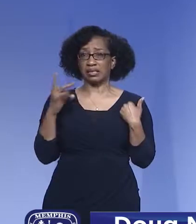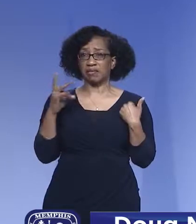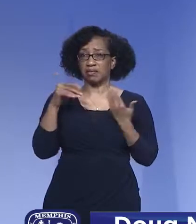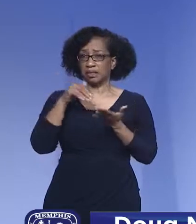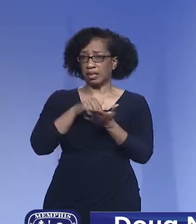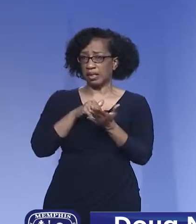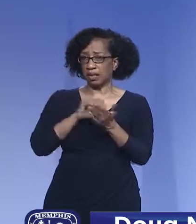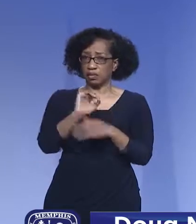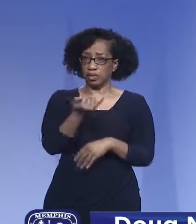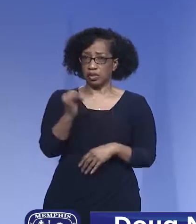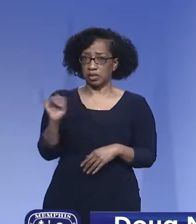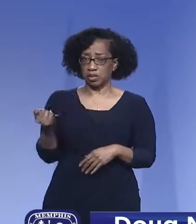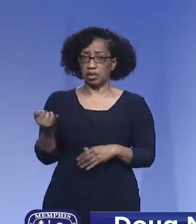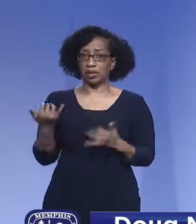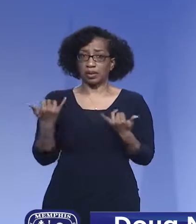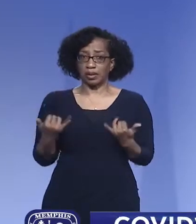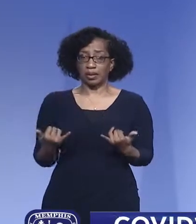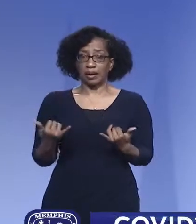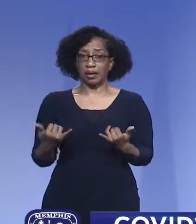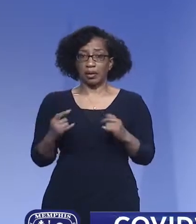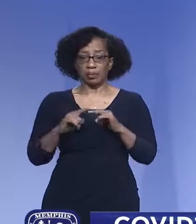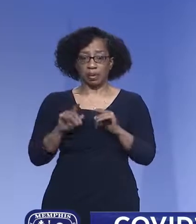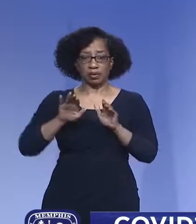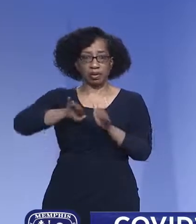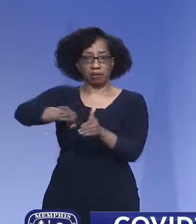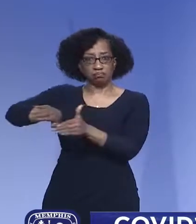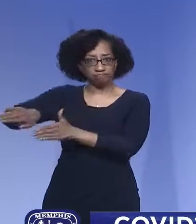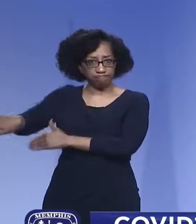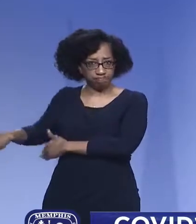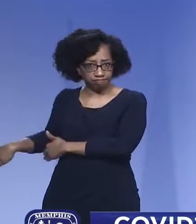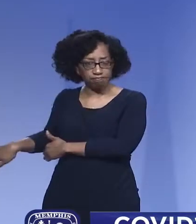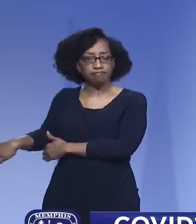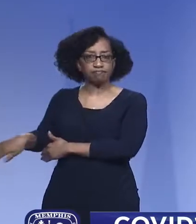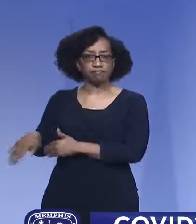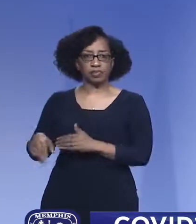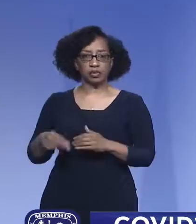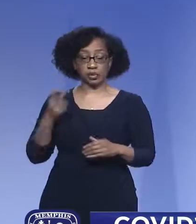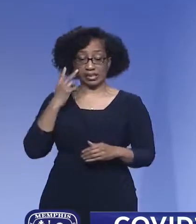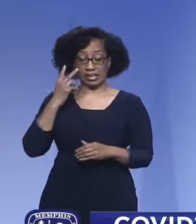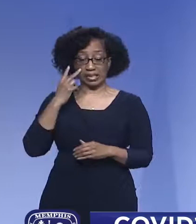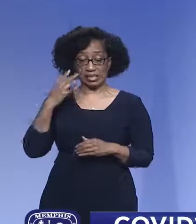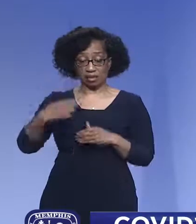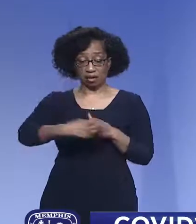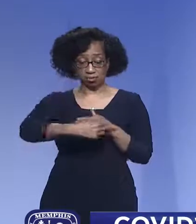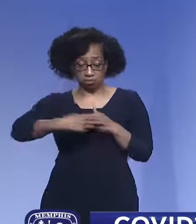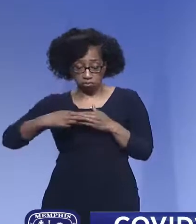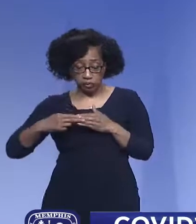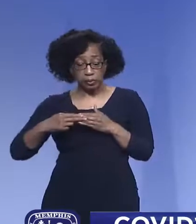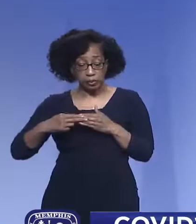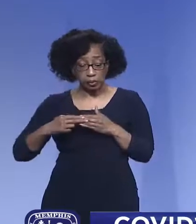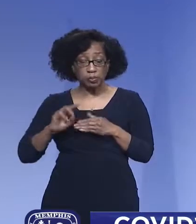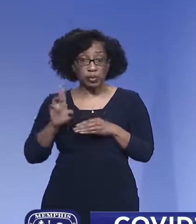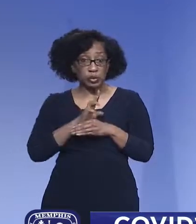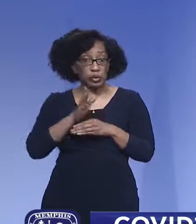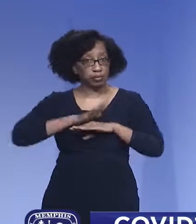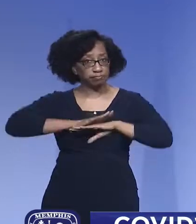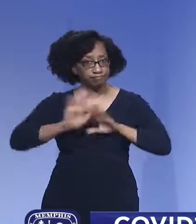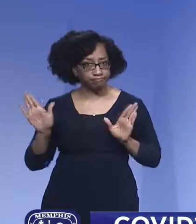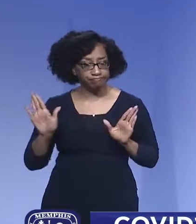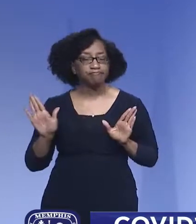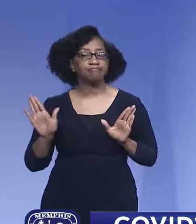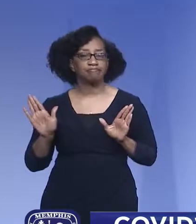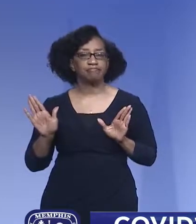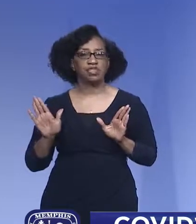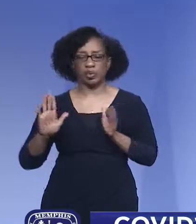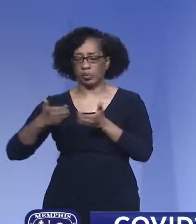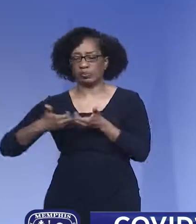of J&J, and we have those segregated and set aside with labels that say do not use, and so they're kept in a separate location. So